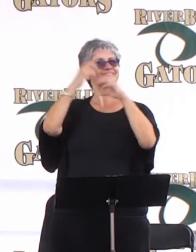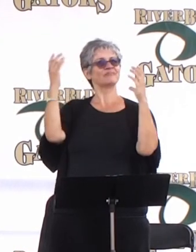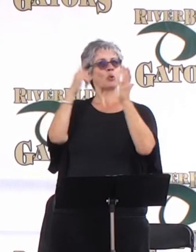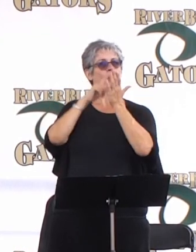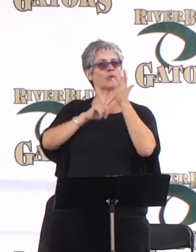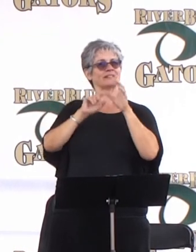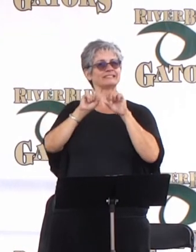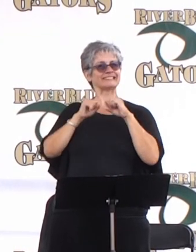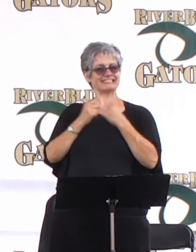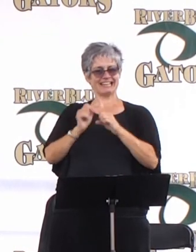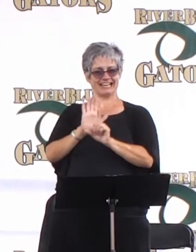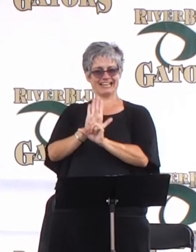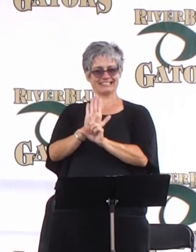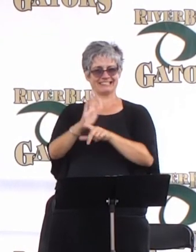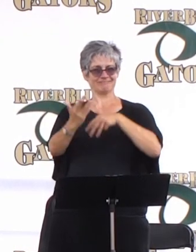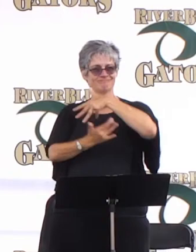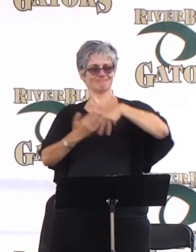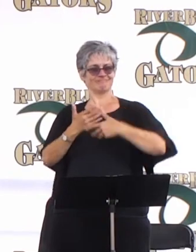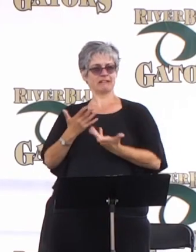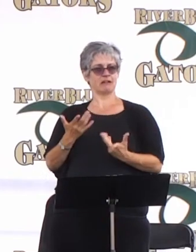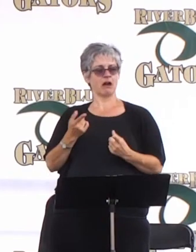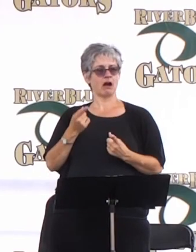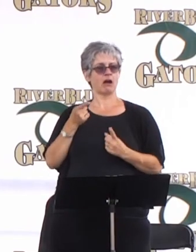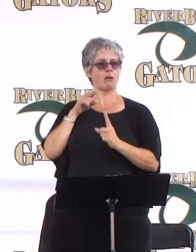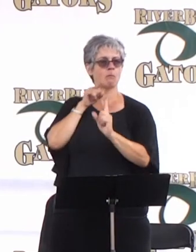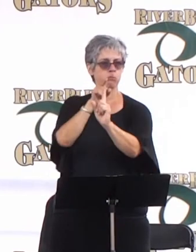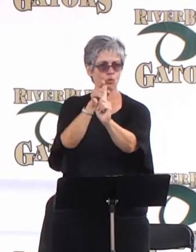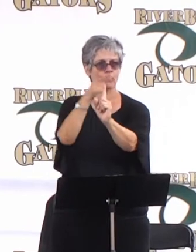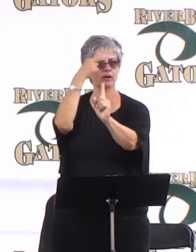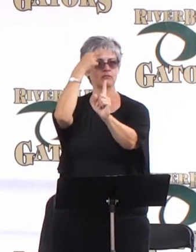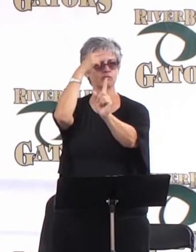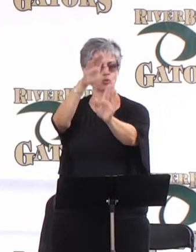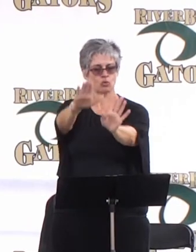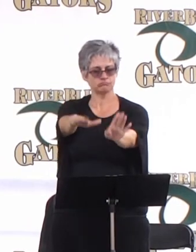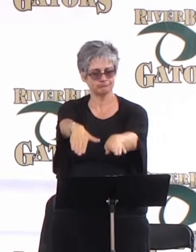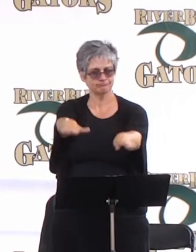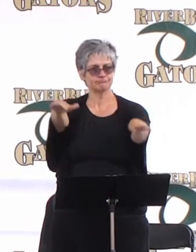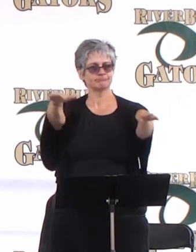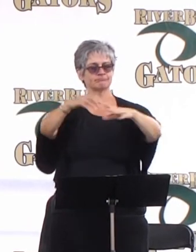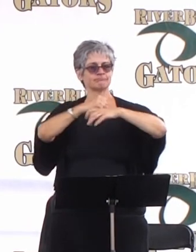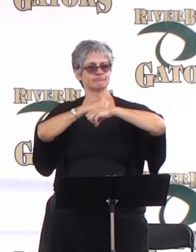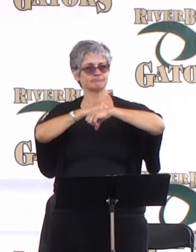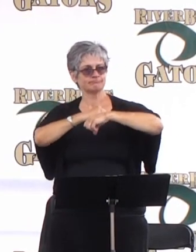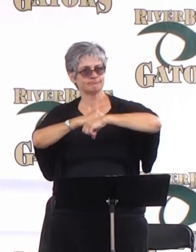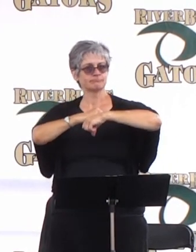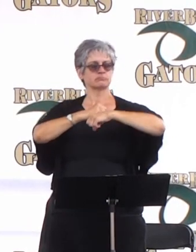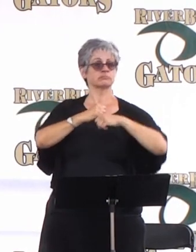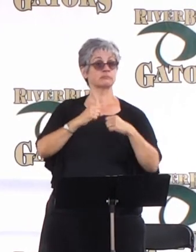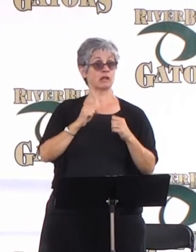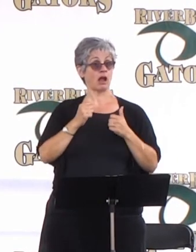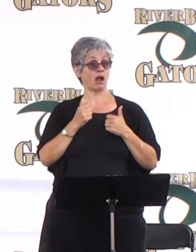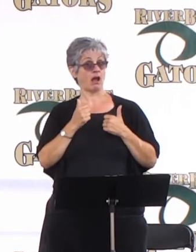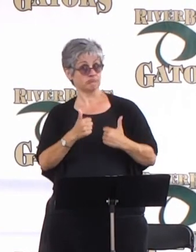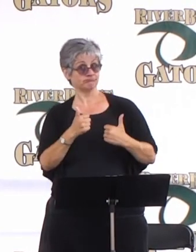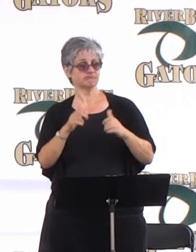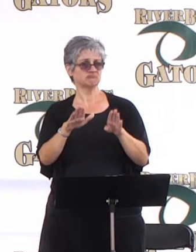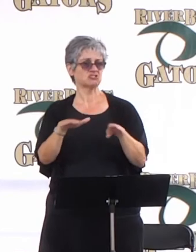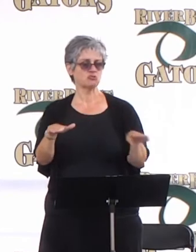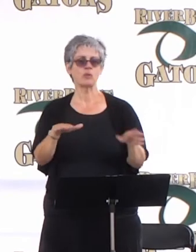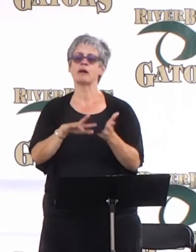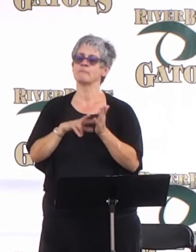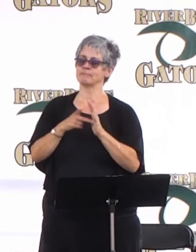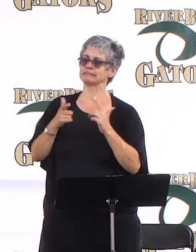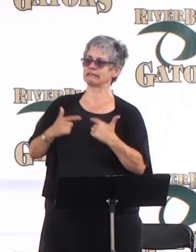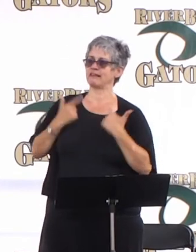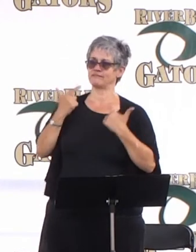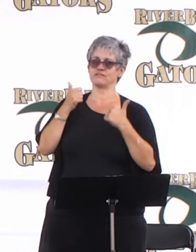functions, and its responsibilities. All the children are well means life is good. It means that the daily struggles